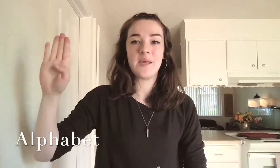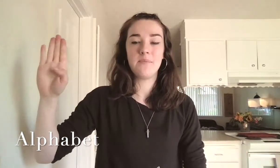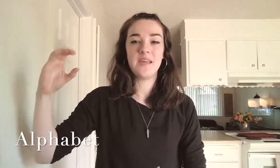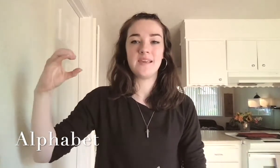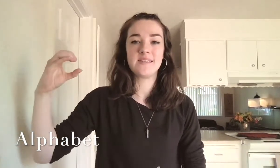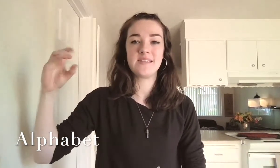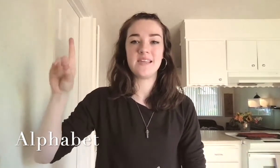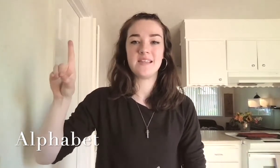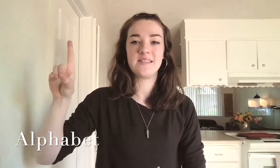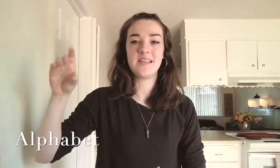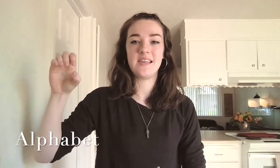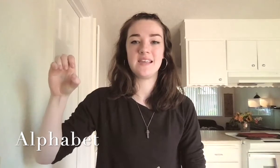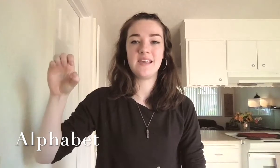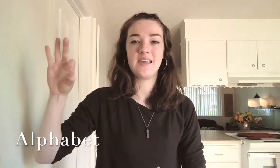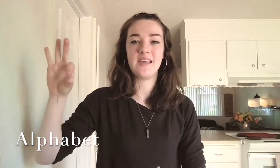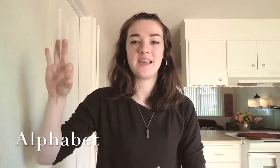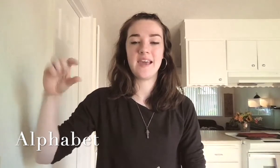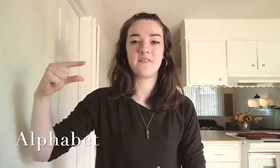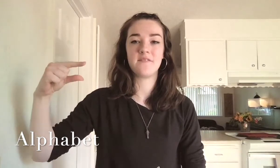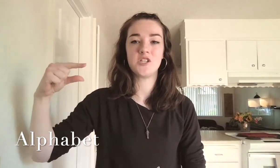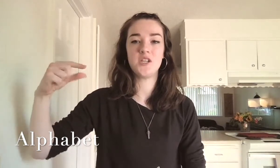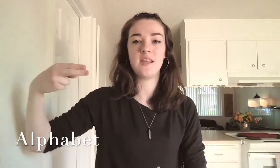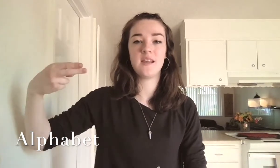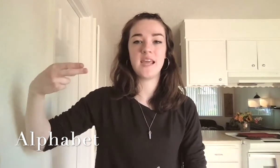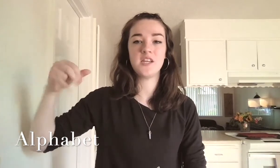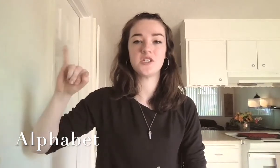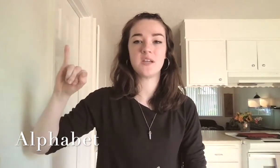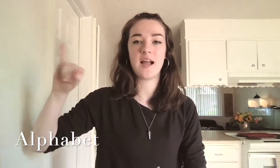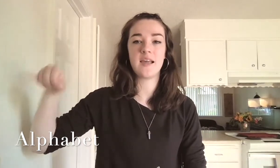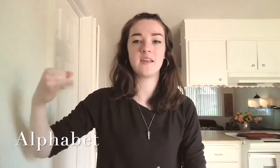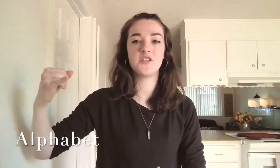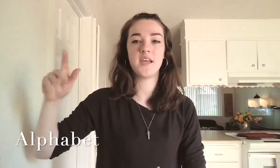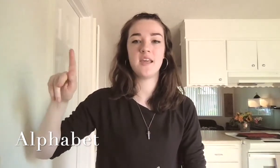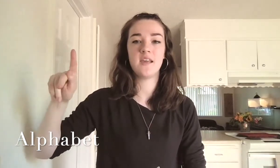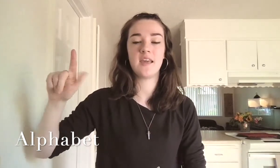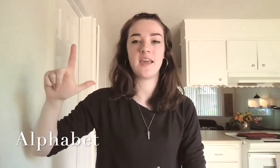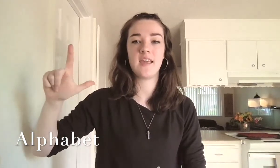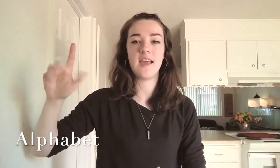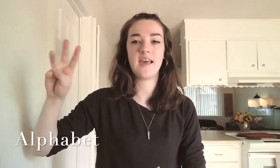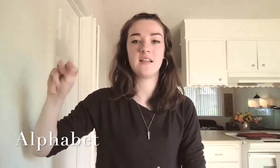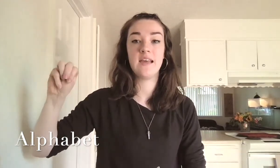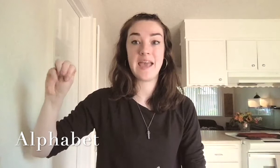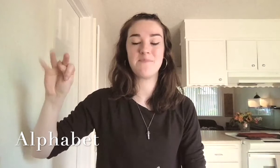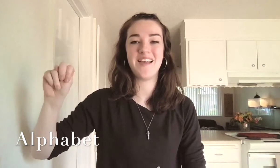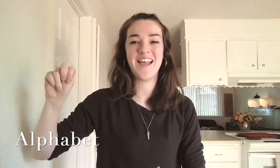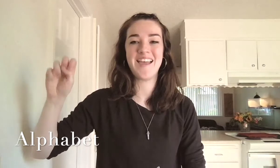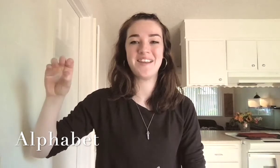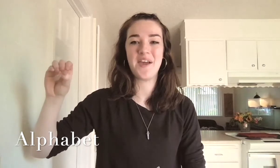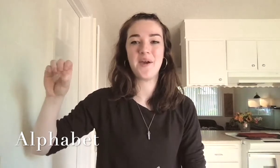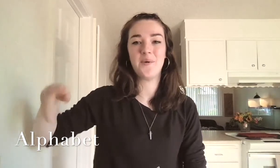B, C, D, E, F, G, H, I, J, K, L, M, N, O,